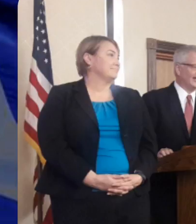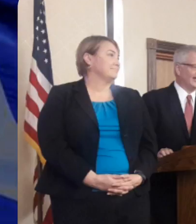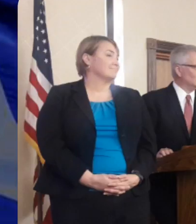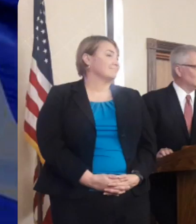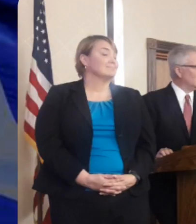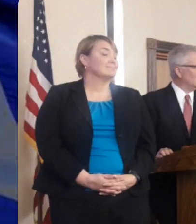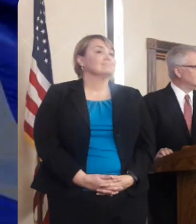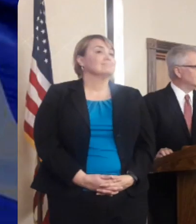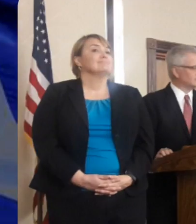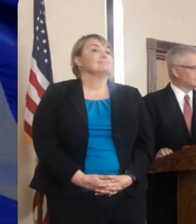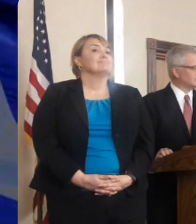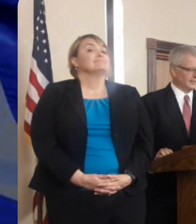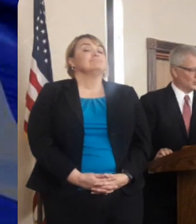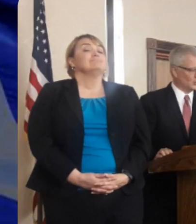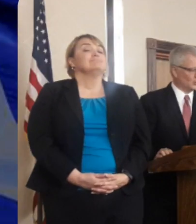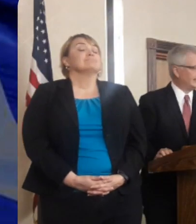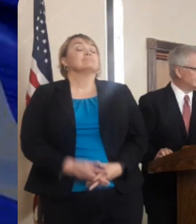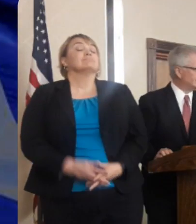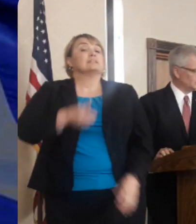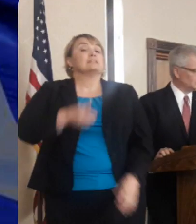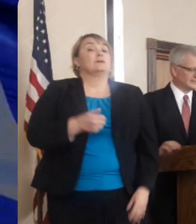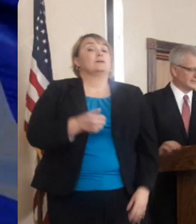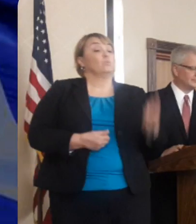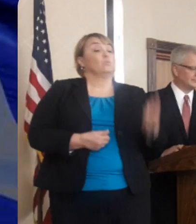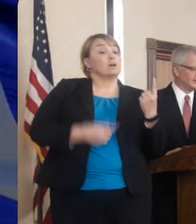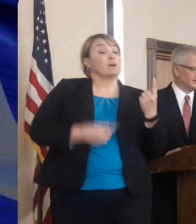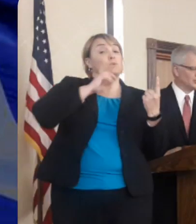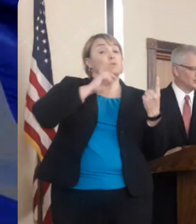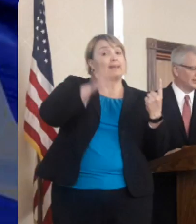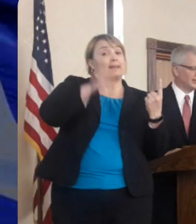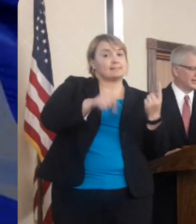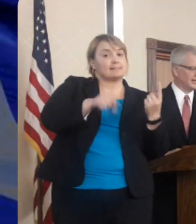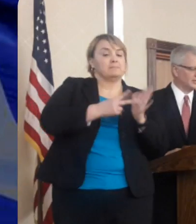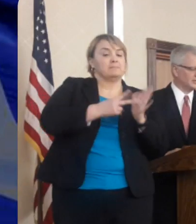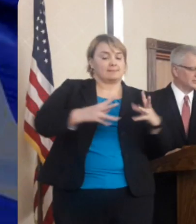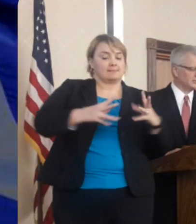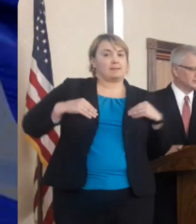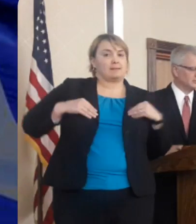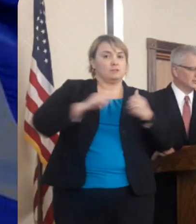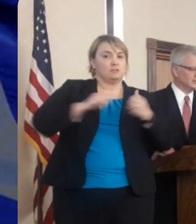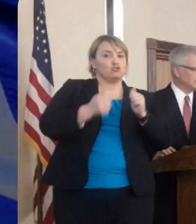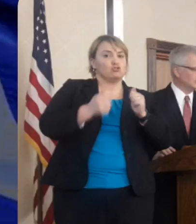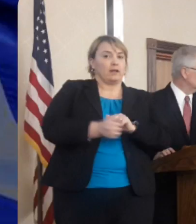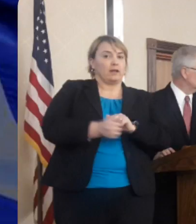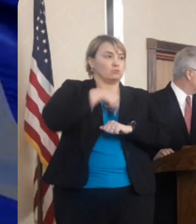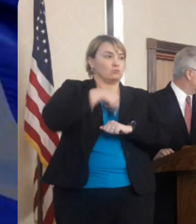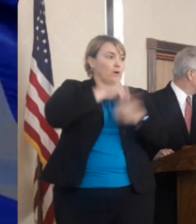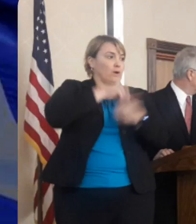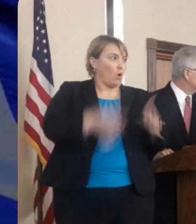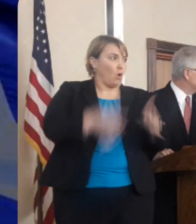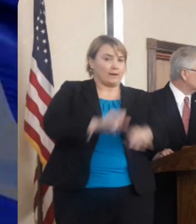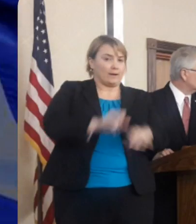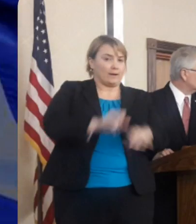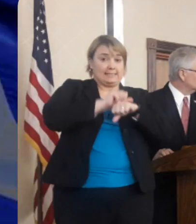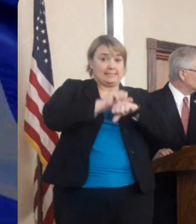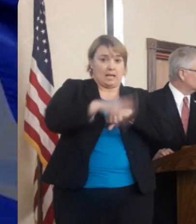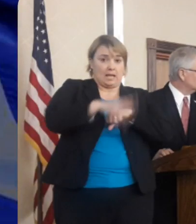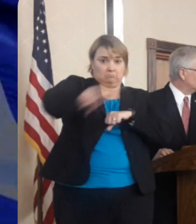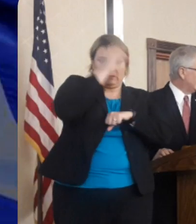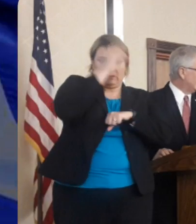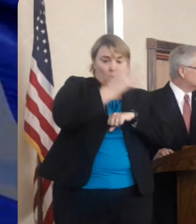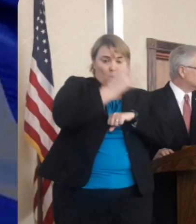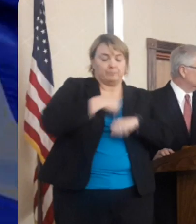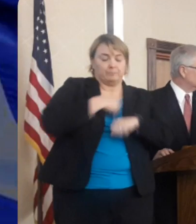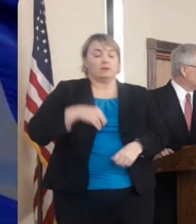And 1 is for a yes to accept this change as noticed. 2 is to vote